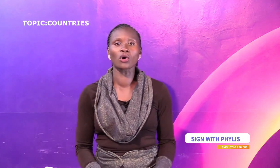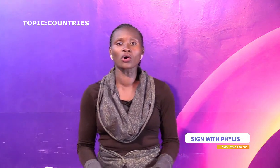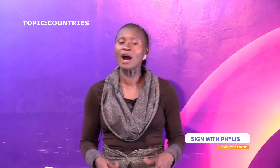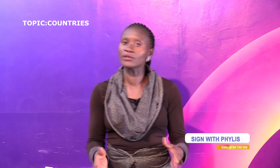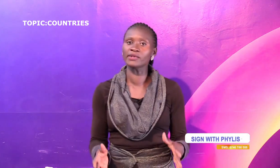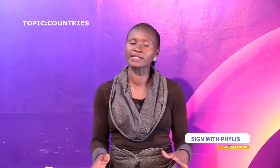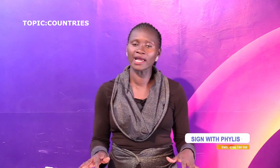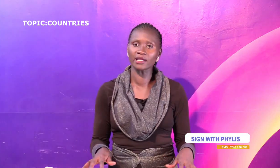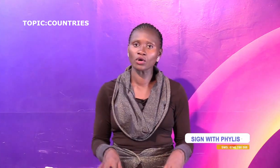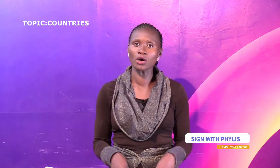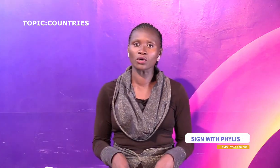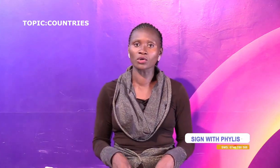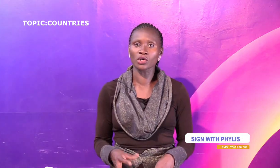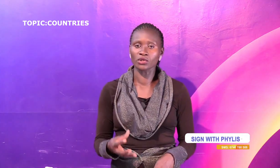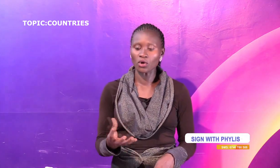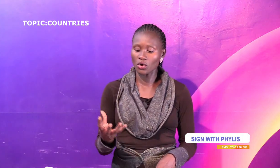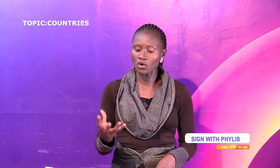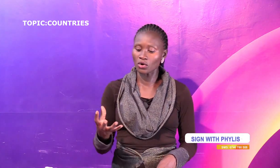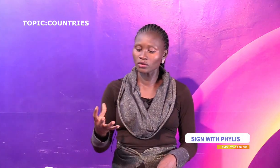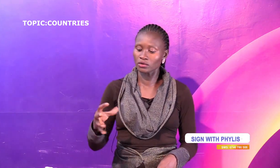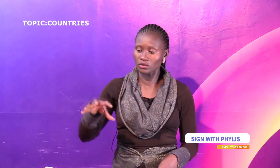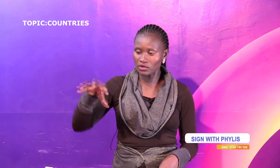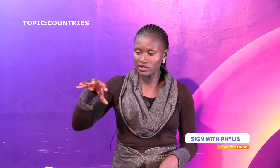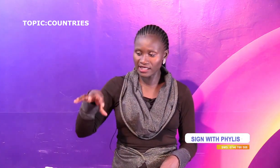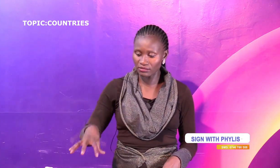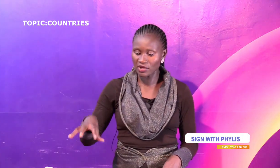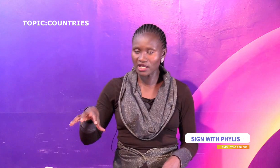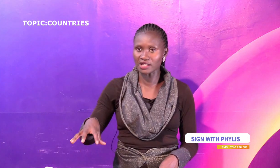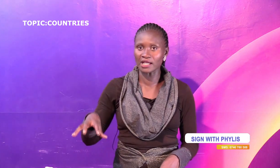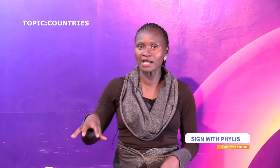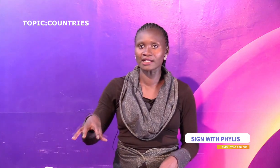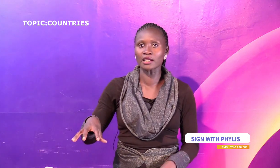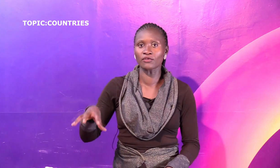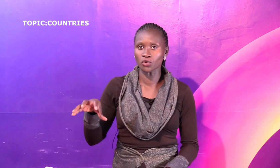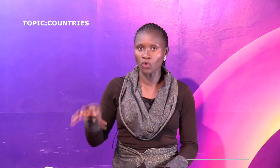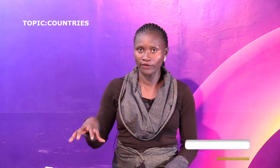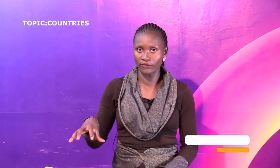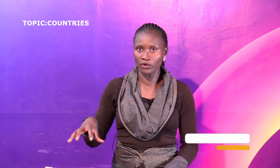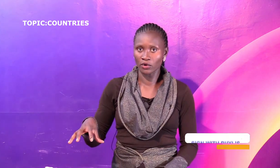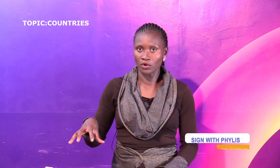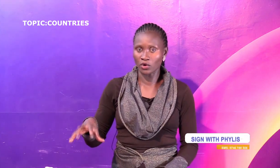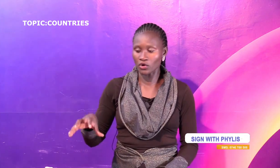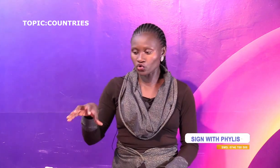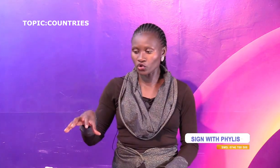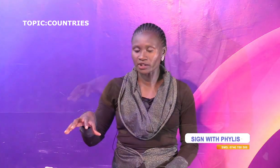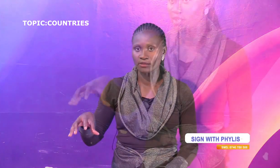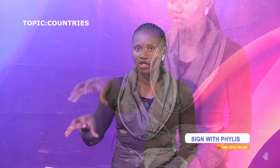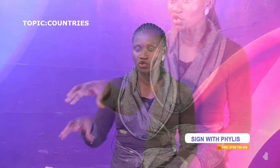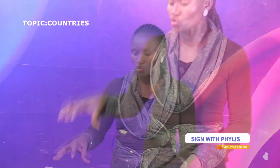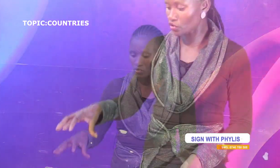do we sign Congo? So Congo, you just make it a sign for dwarf or short, something short. So you are